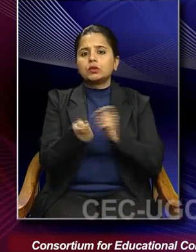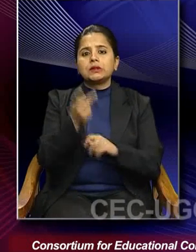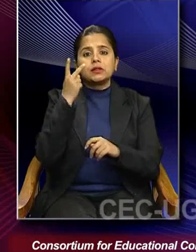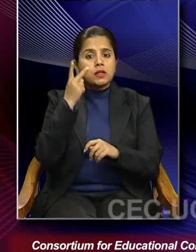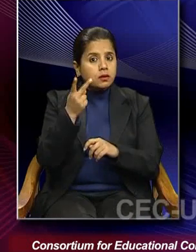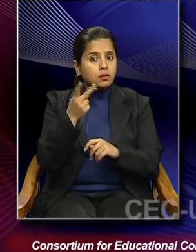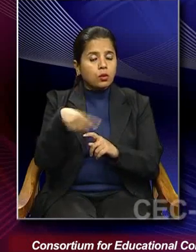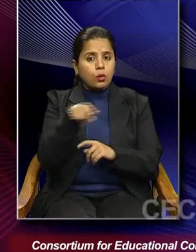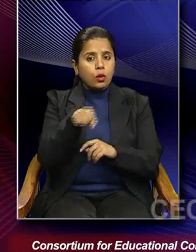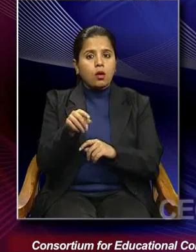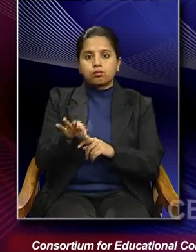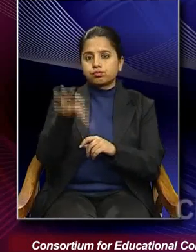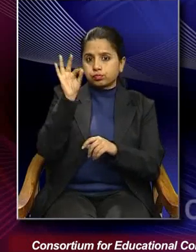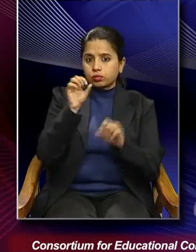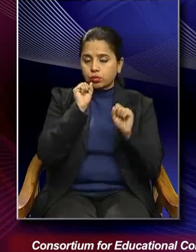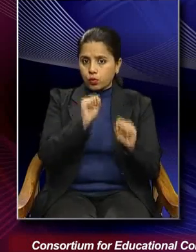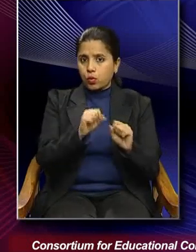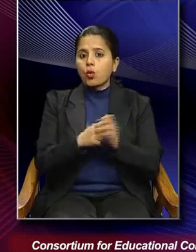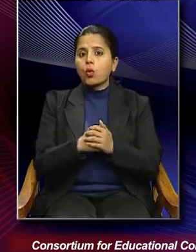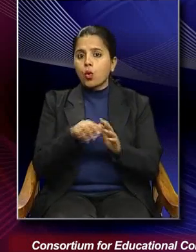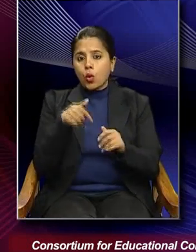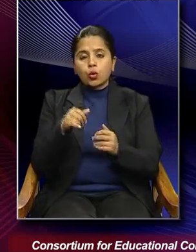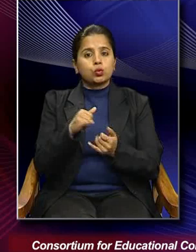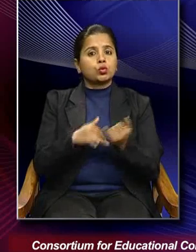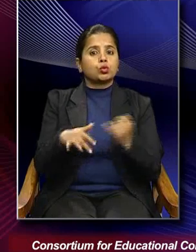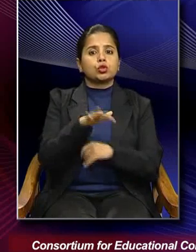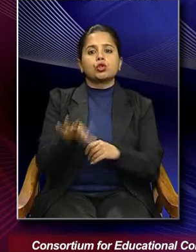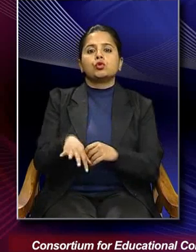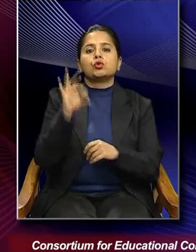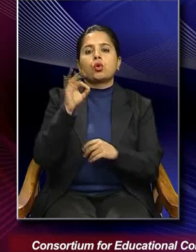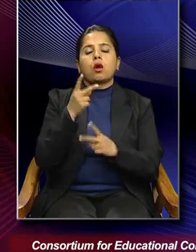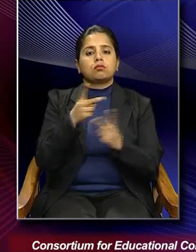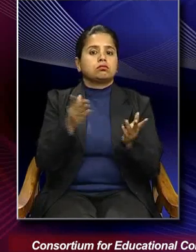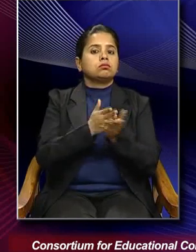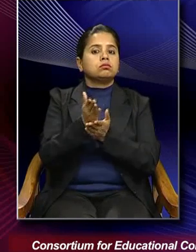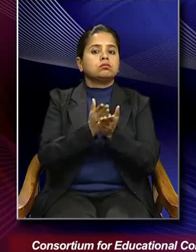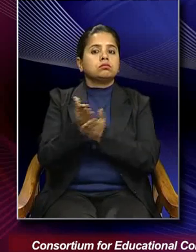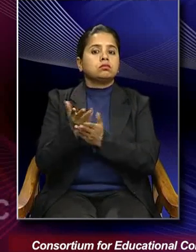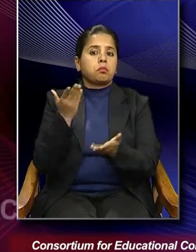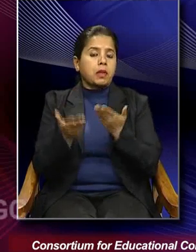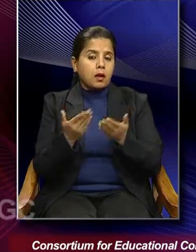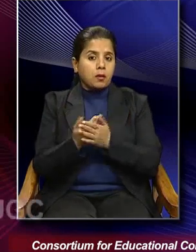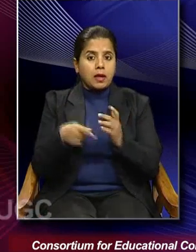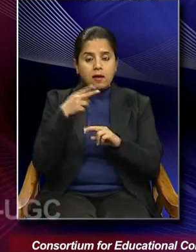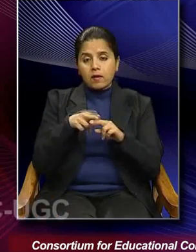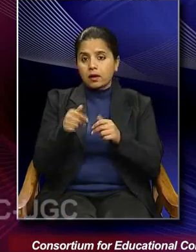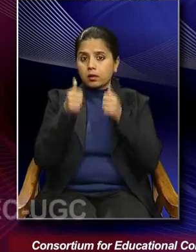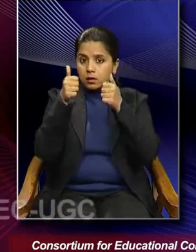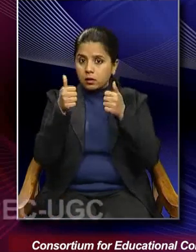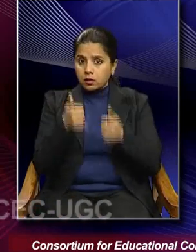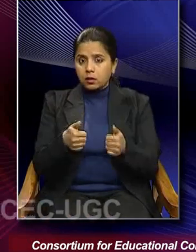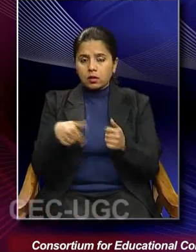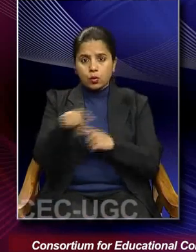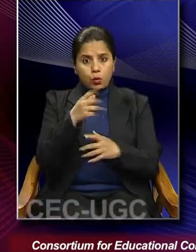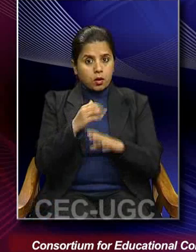in the preferences and changes in the social choice mechanism. So, the outcome of whether